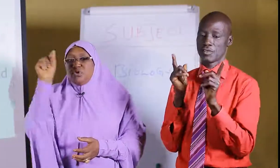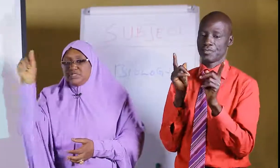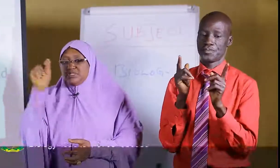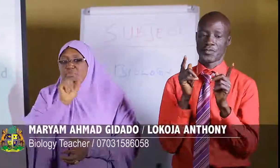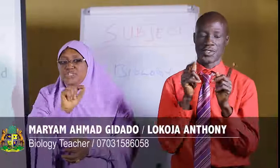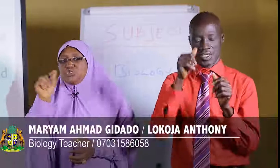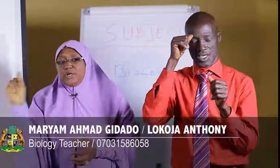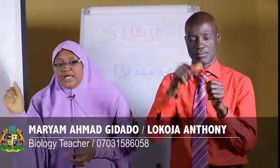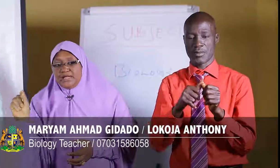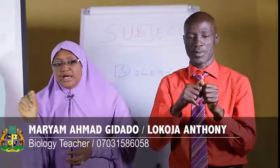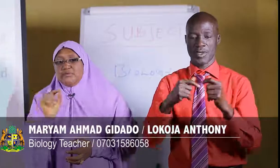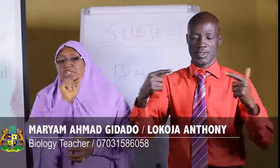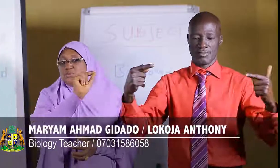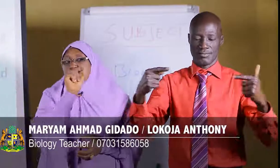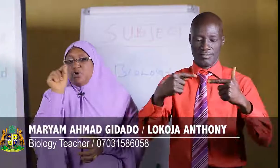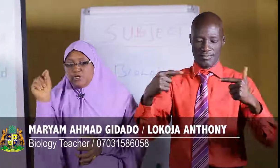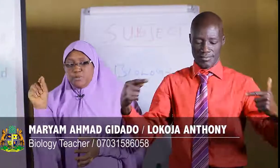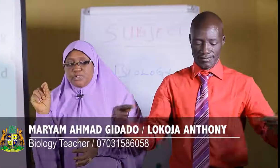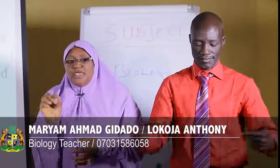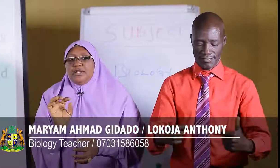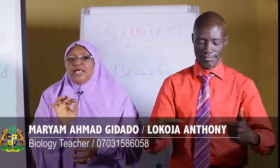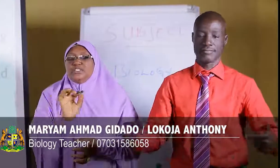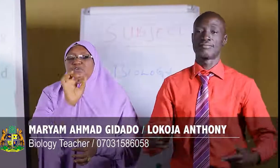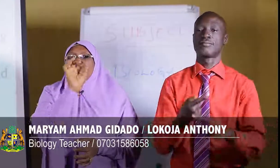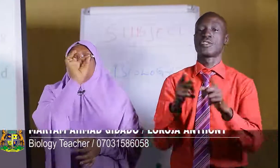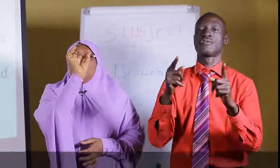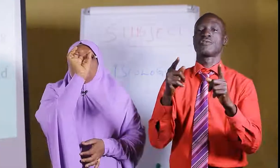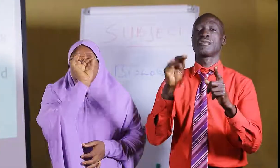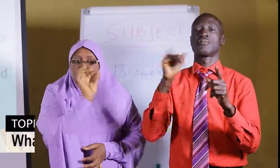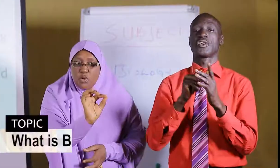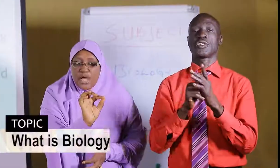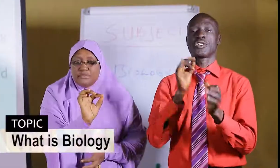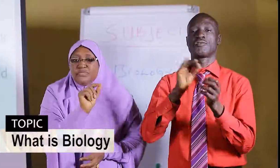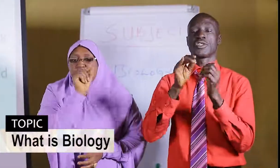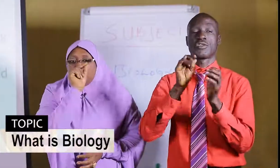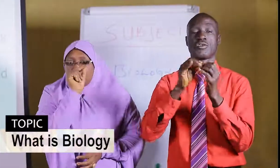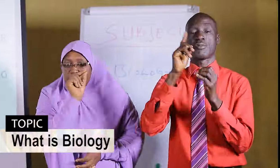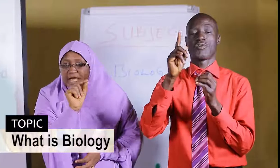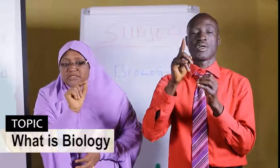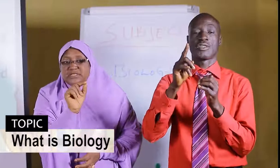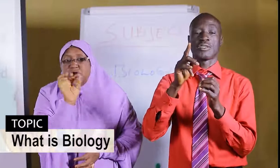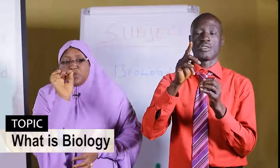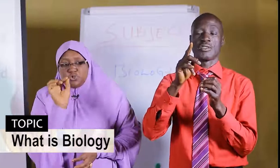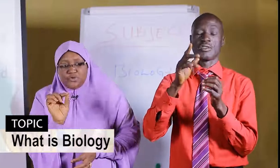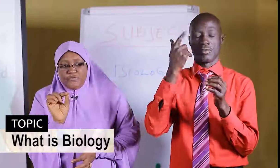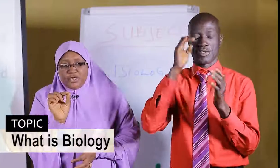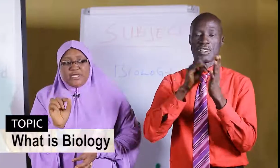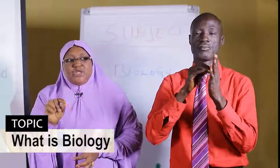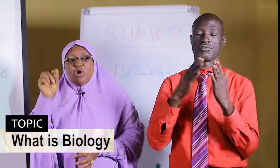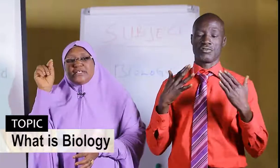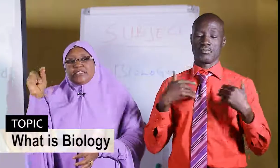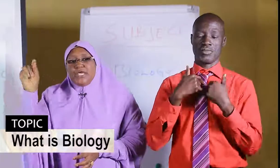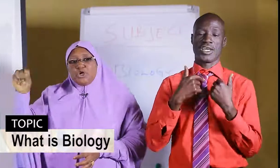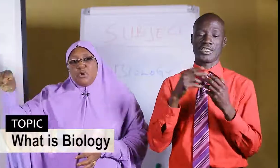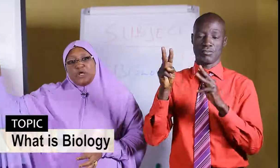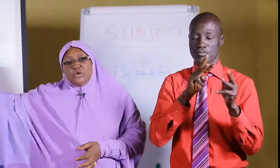point must match one another. It must correspond. That is, if you say, number 1, plants are autotrophic, then